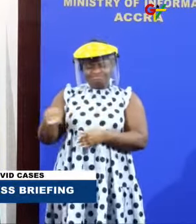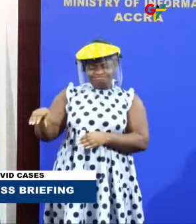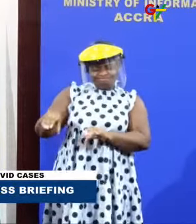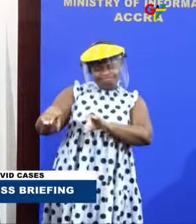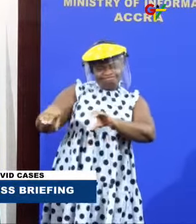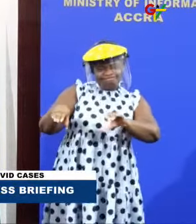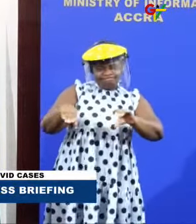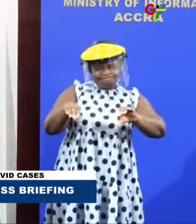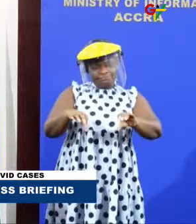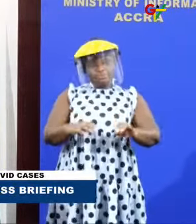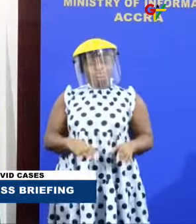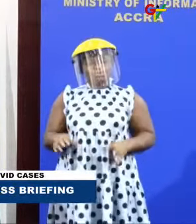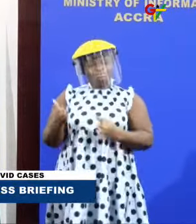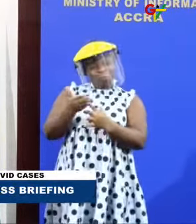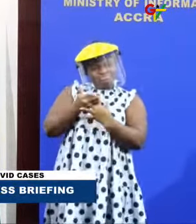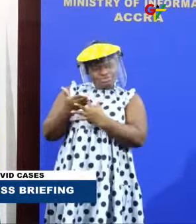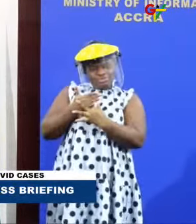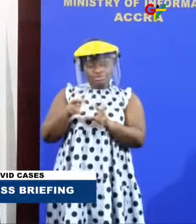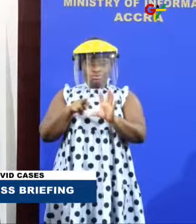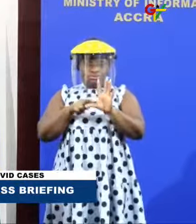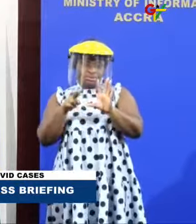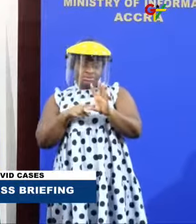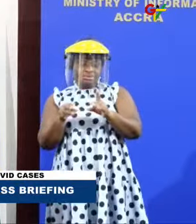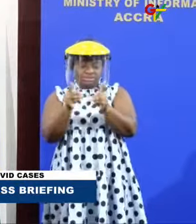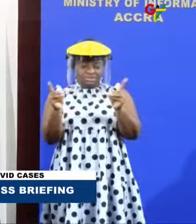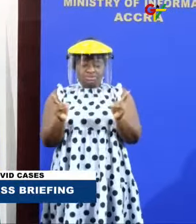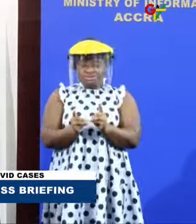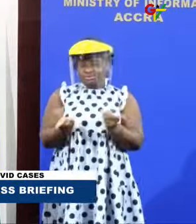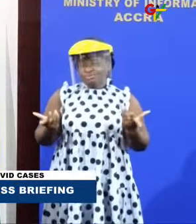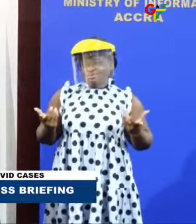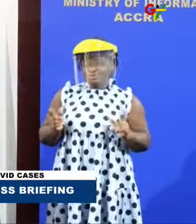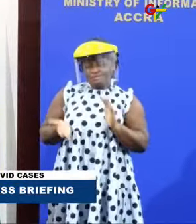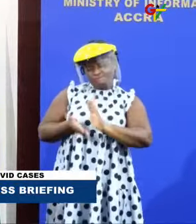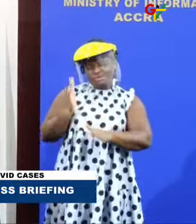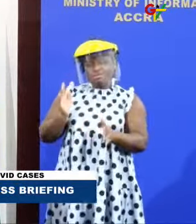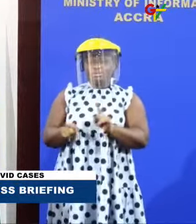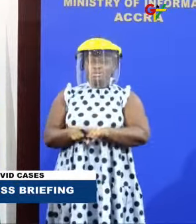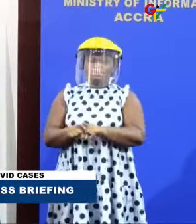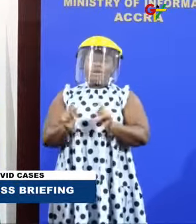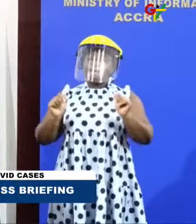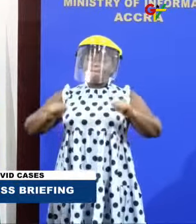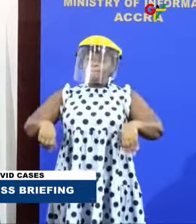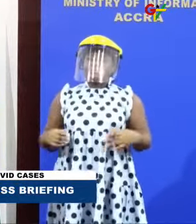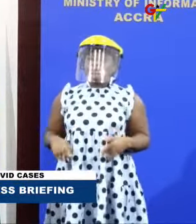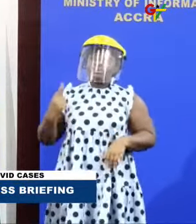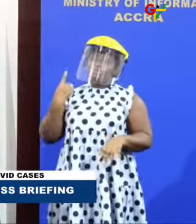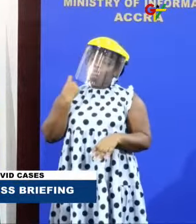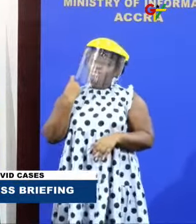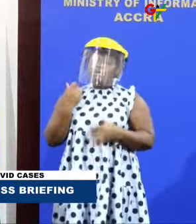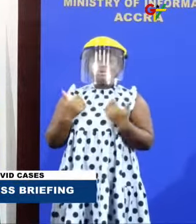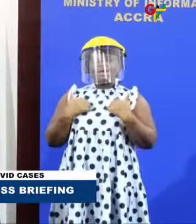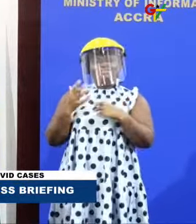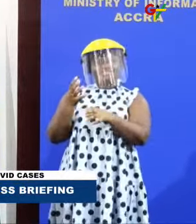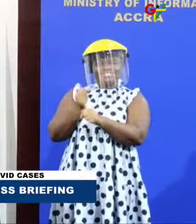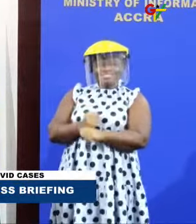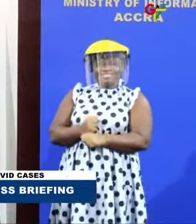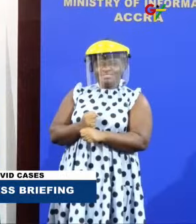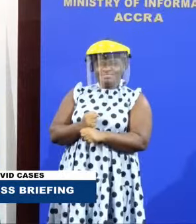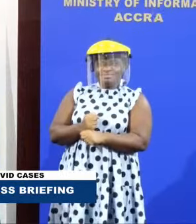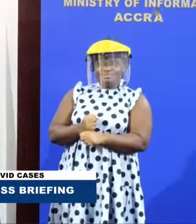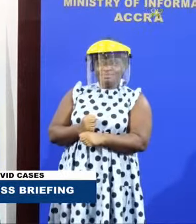vaccines quickly between regions and between districts as quickly as possible. Recently, we have received